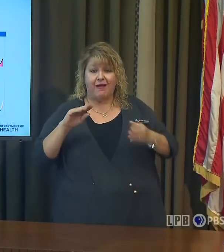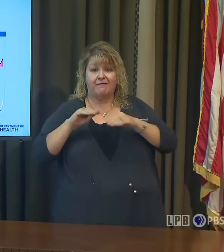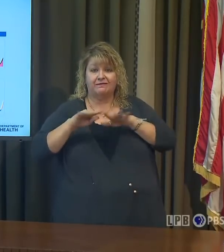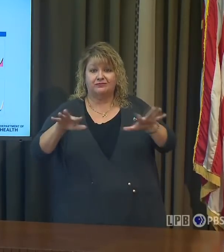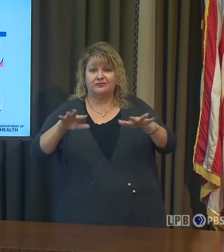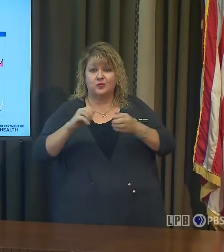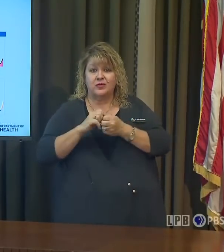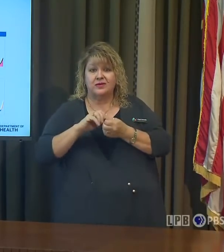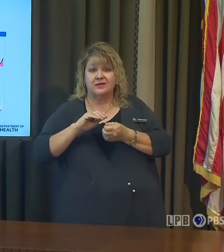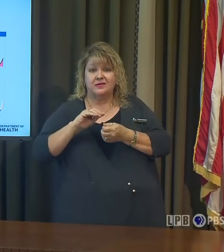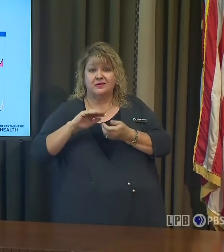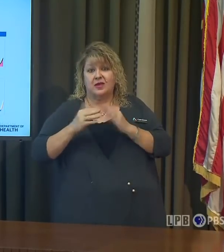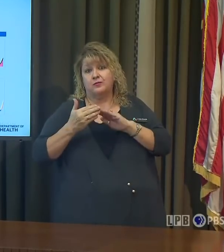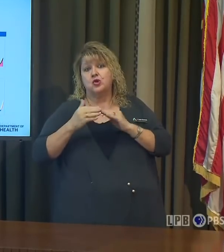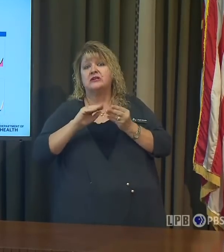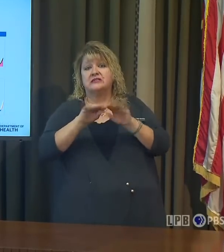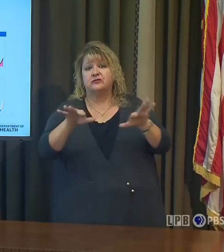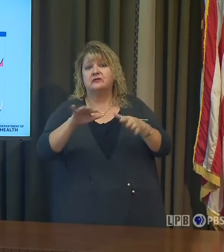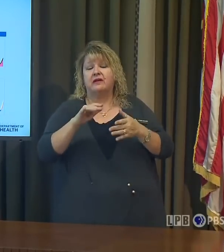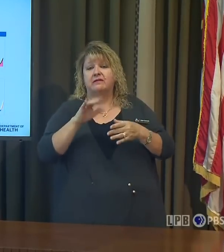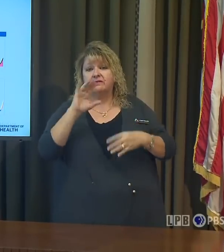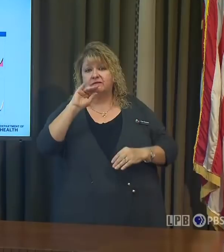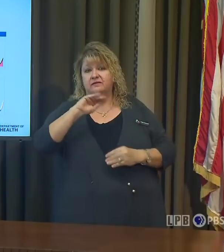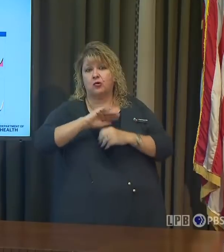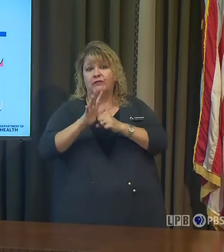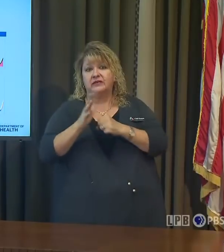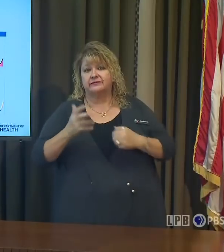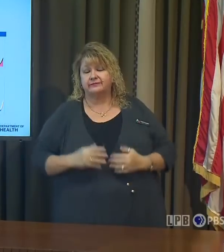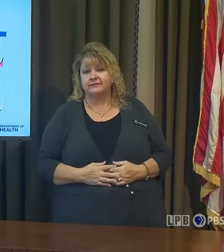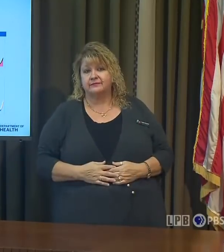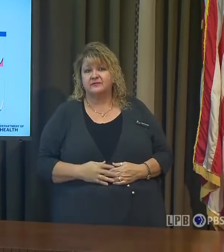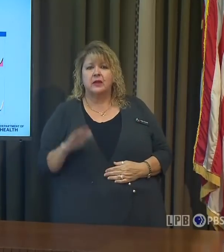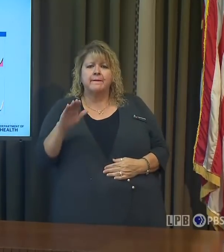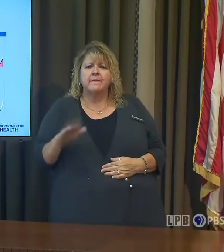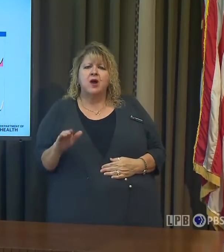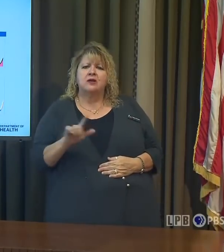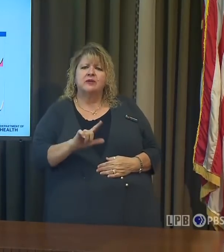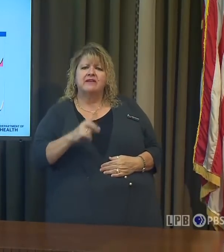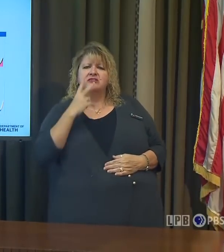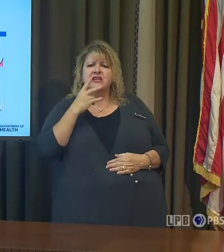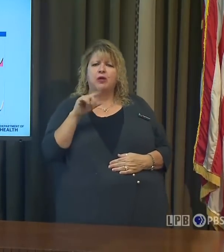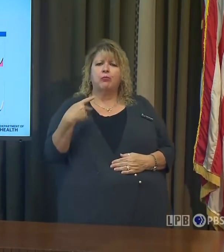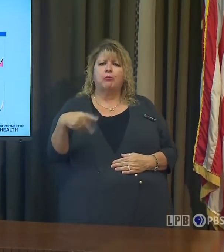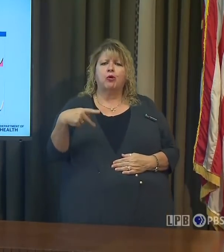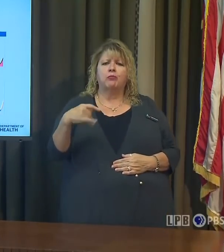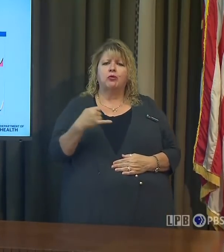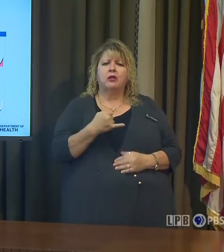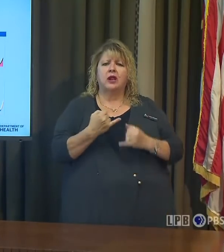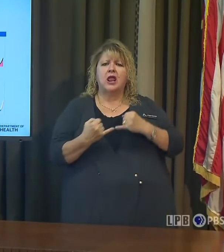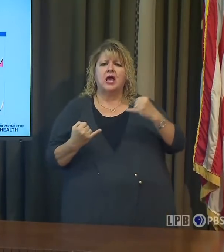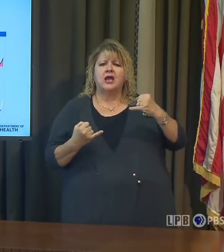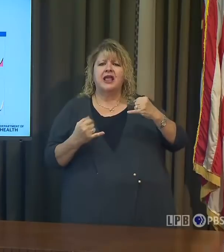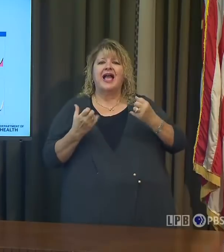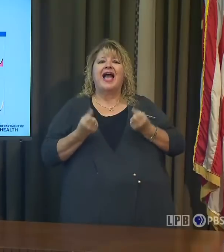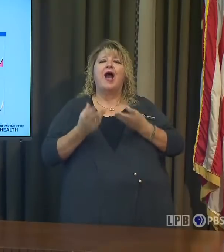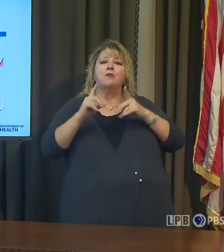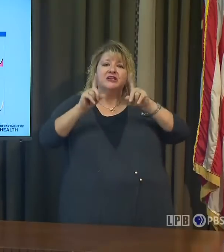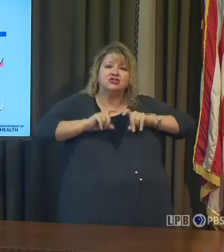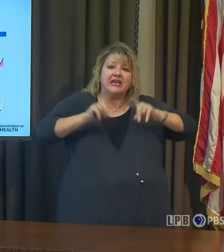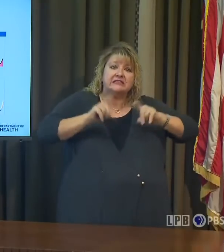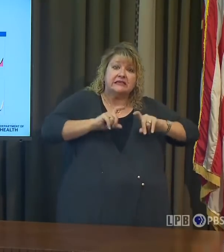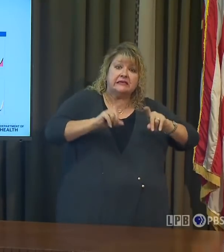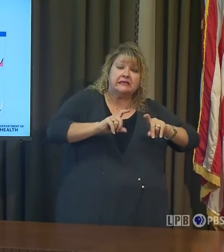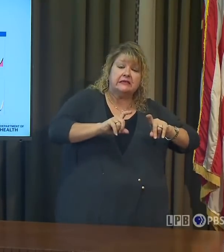COVID. On the bottom left, you'll see the purple line is the volume of testing being